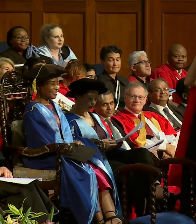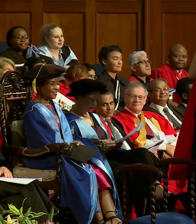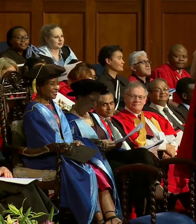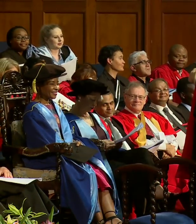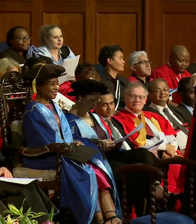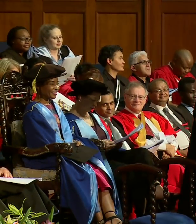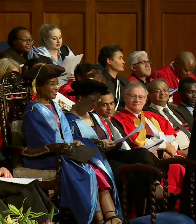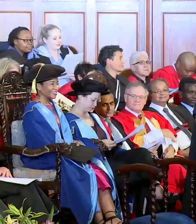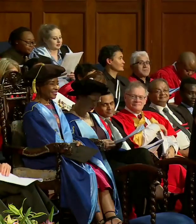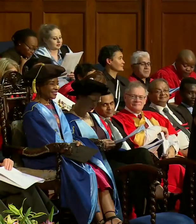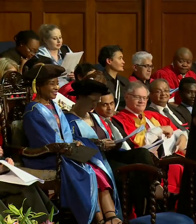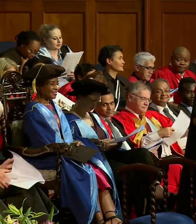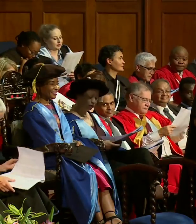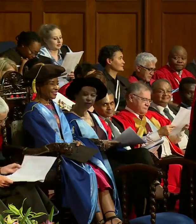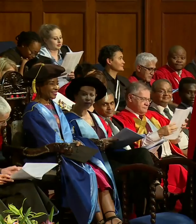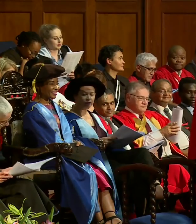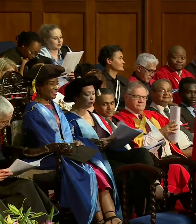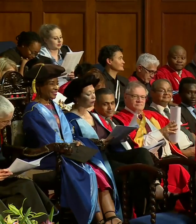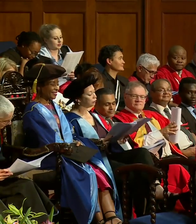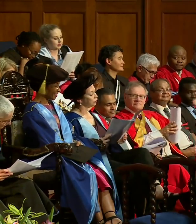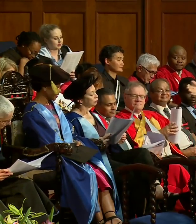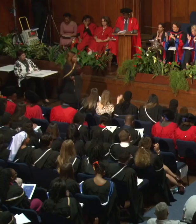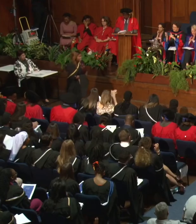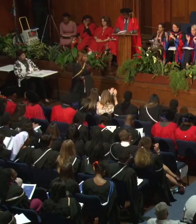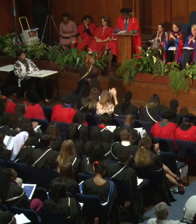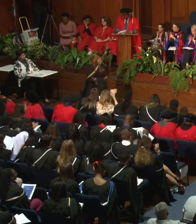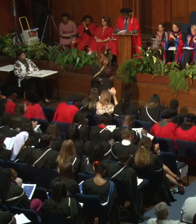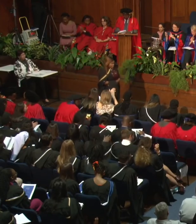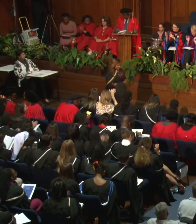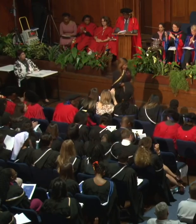In Public Law, Nokulunga Zondi.